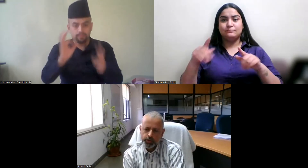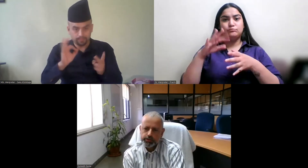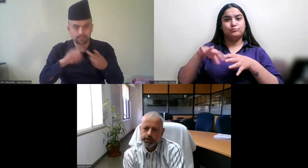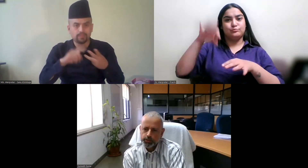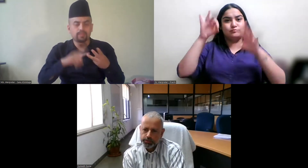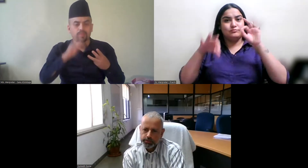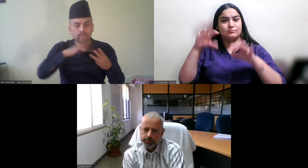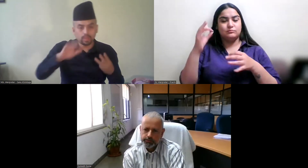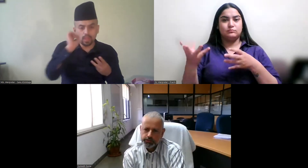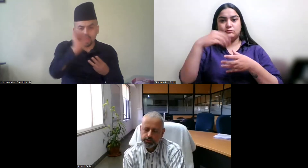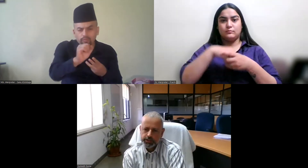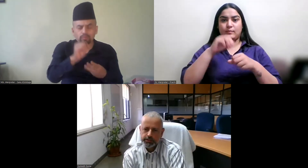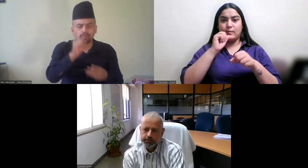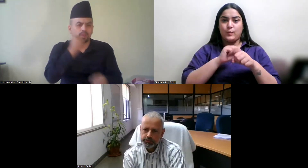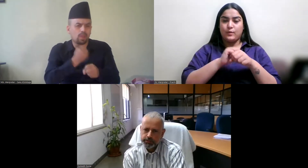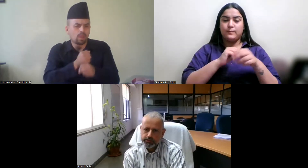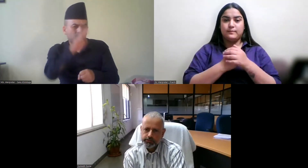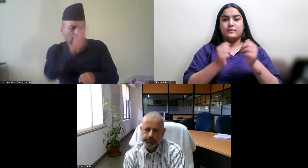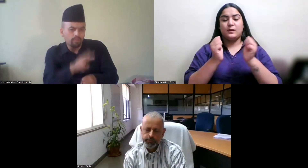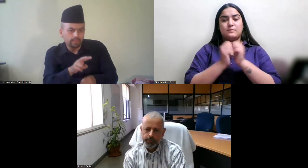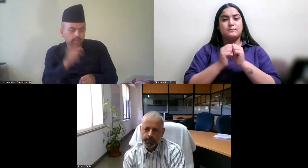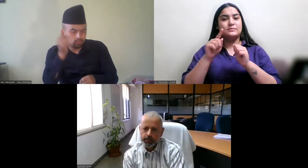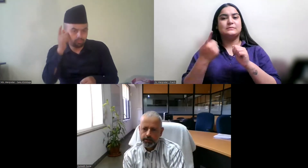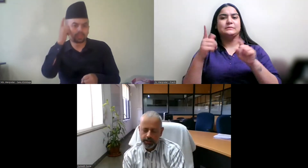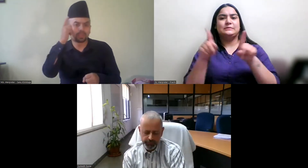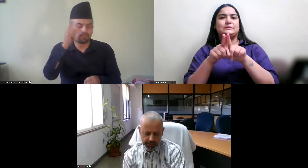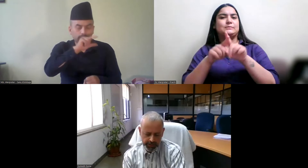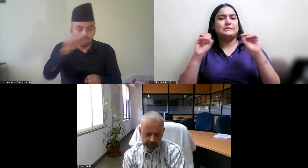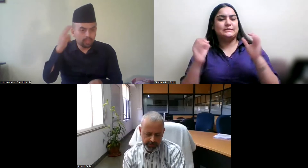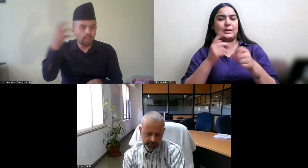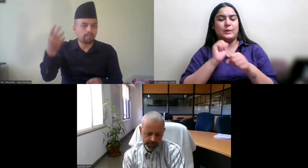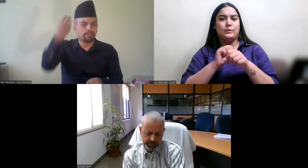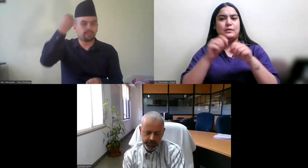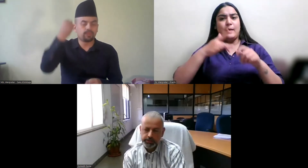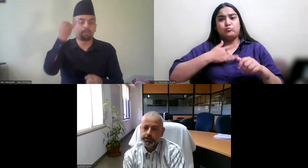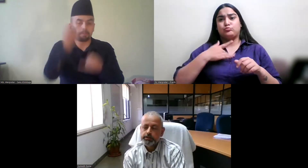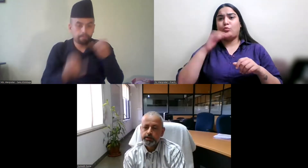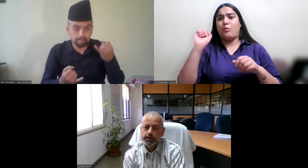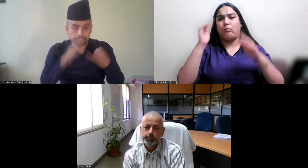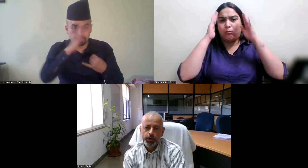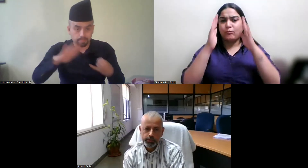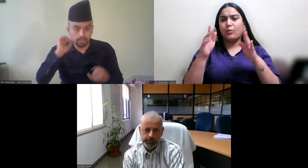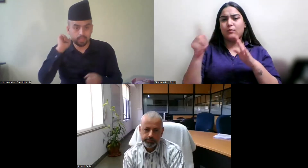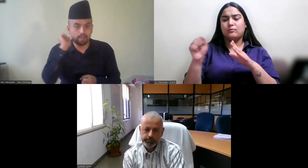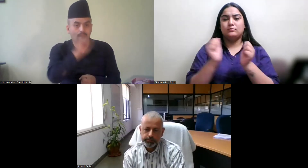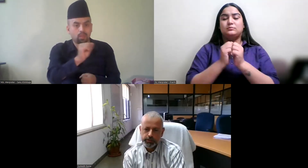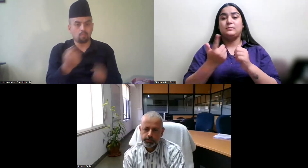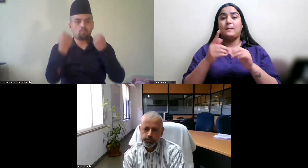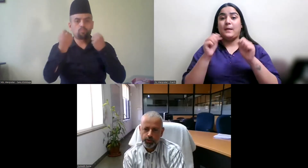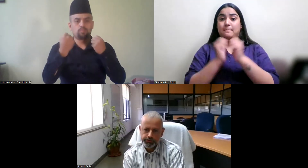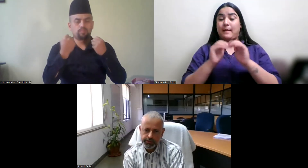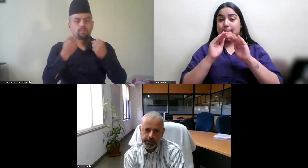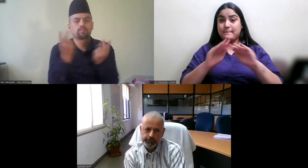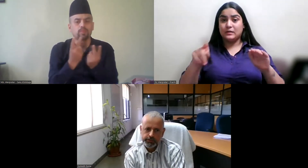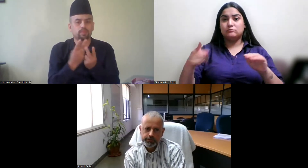reflect upon their own situation and concerns, and finally, children getting empowered